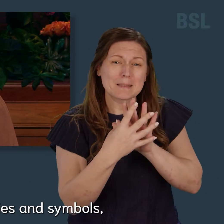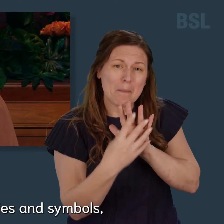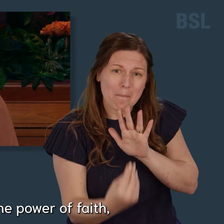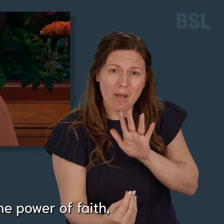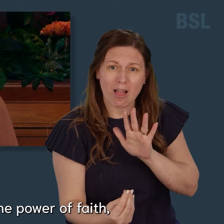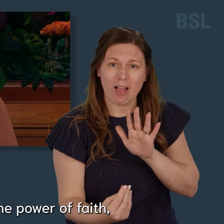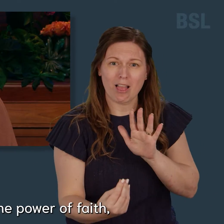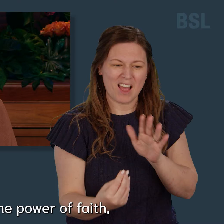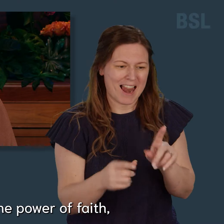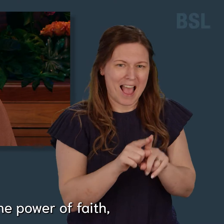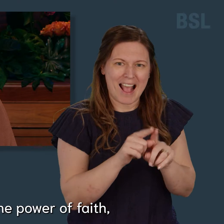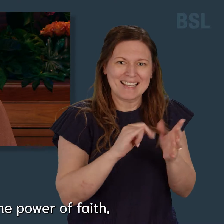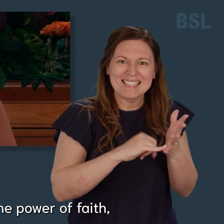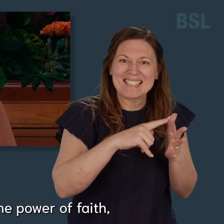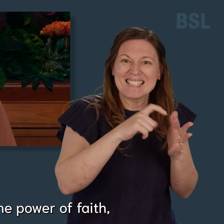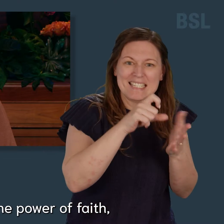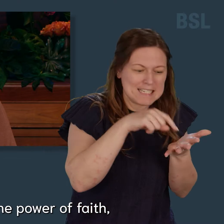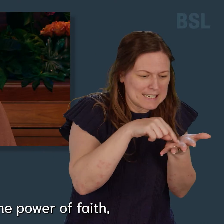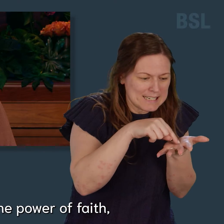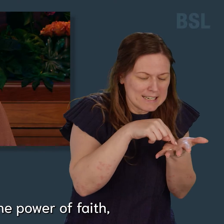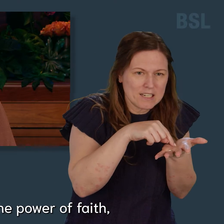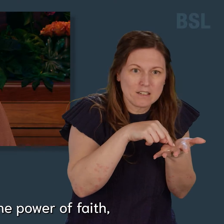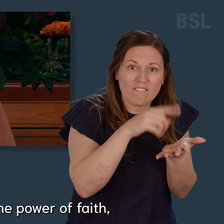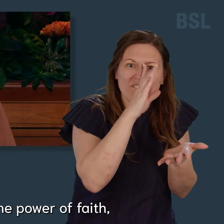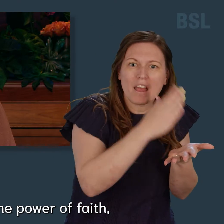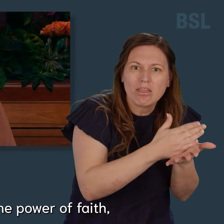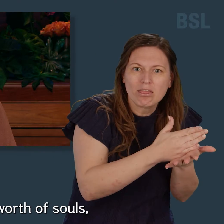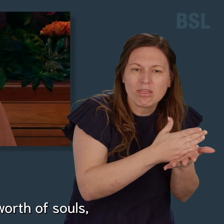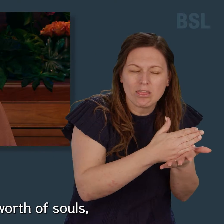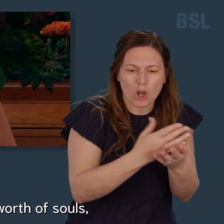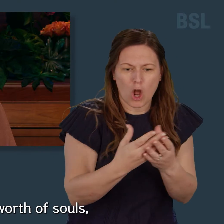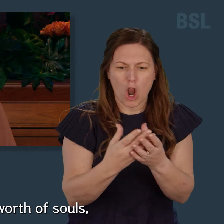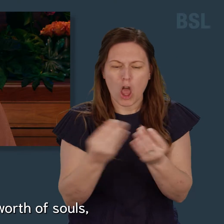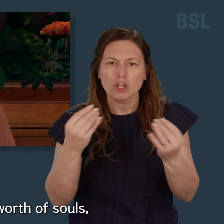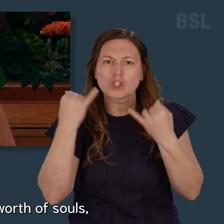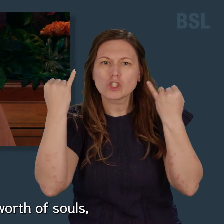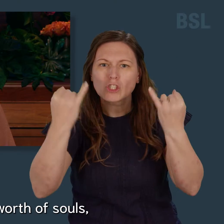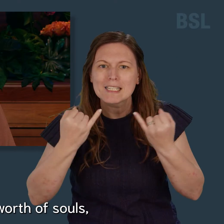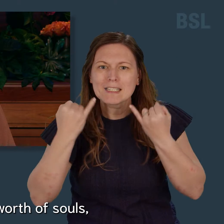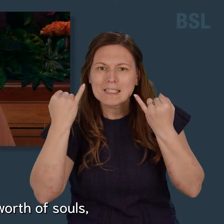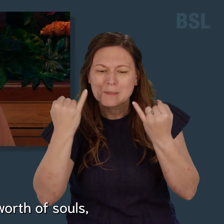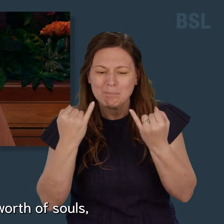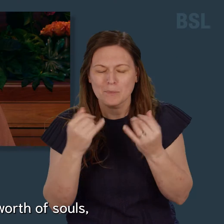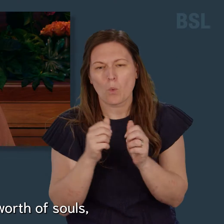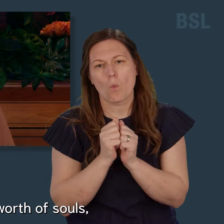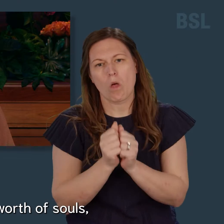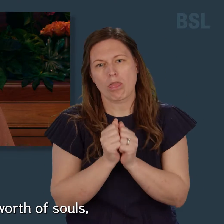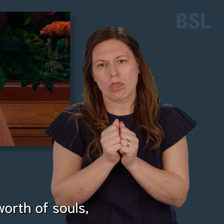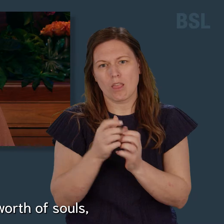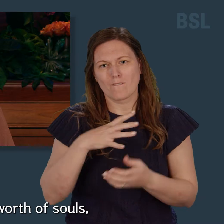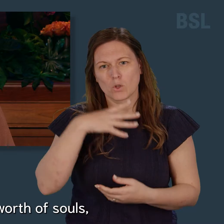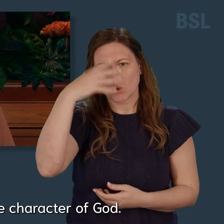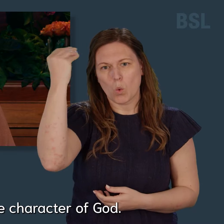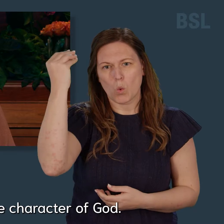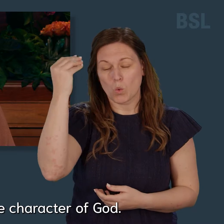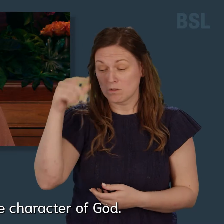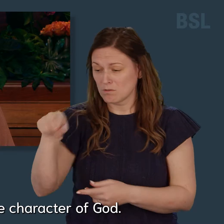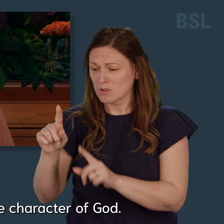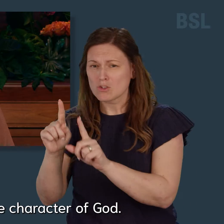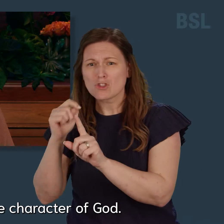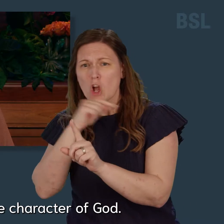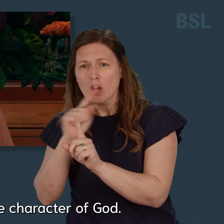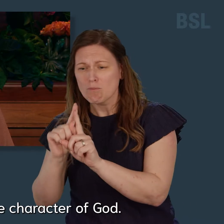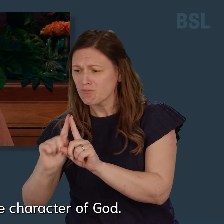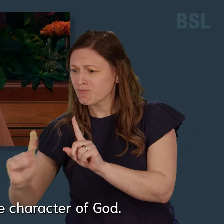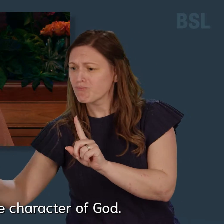symbols, a mustard seed to teach the power of faith, a lost sheep to teach the worth of souls, a